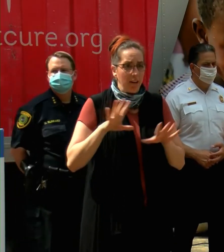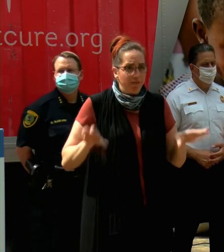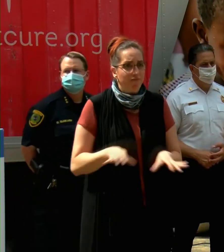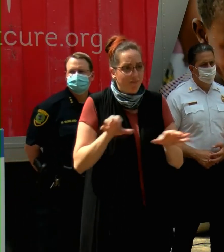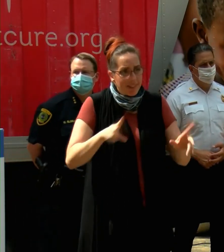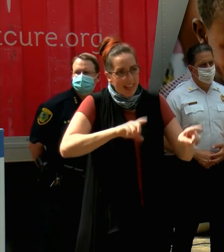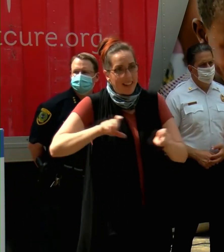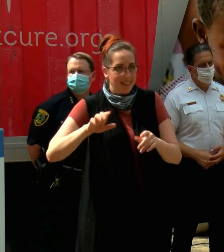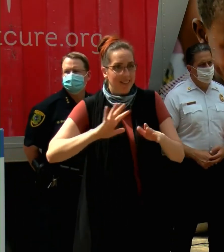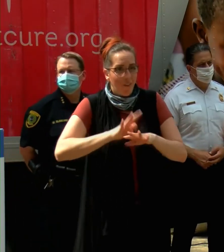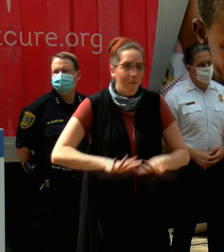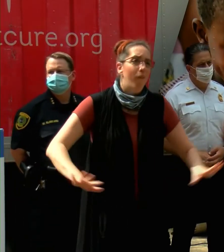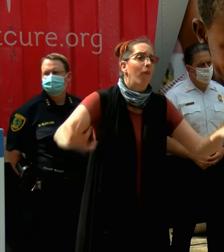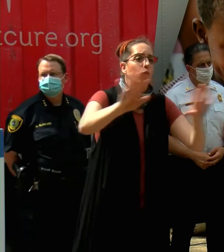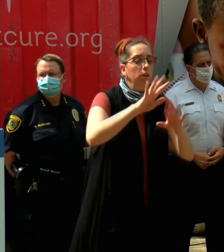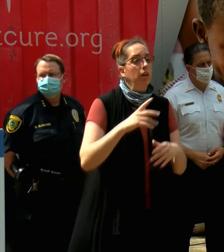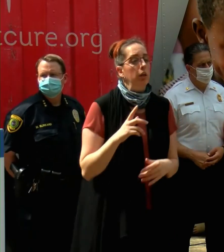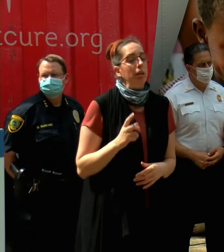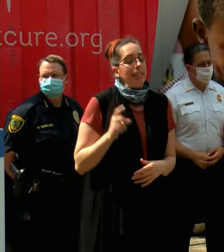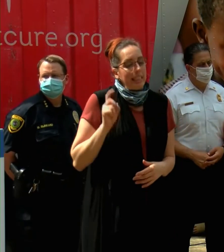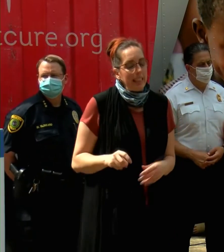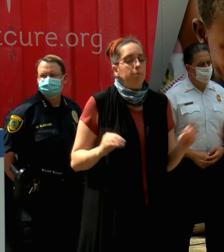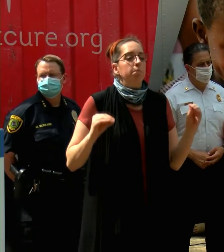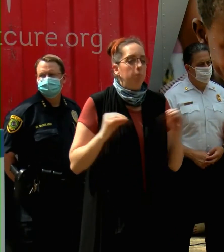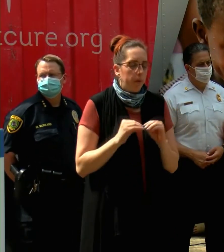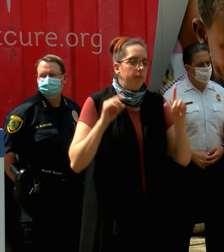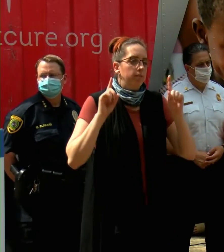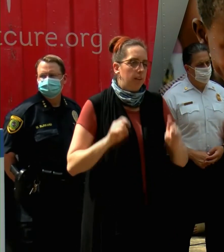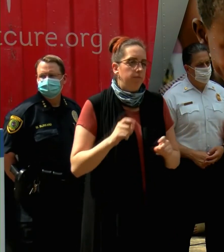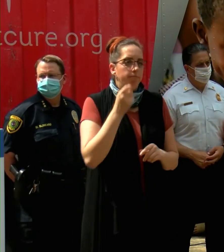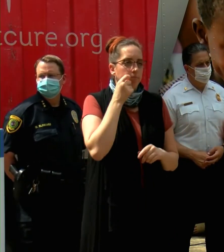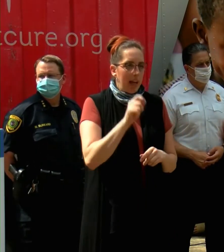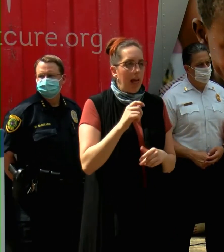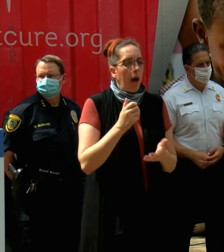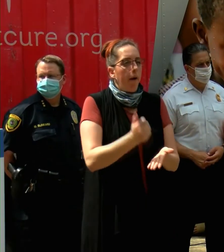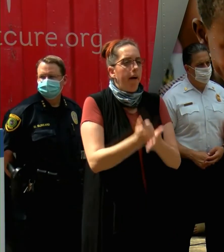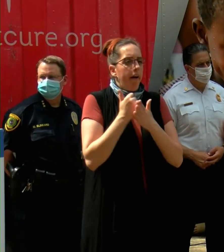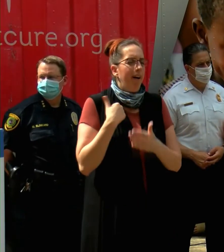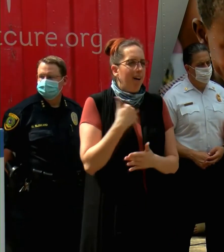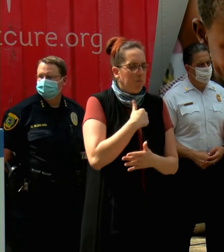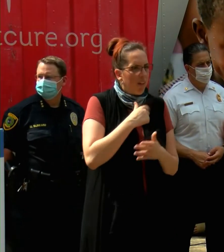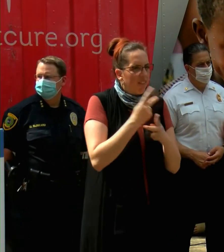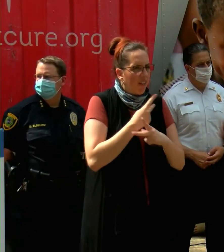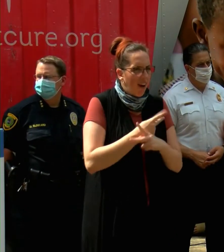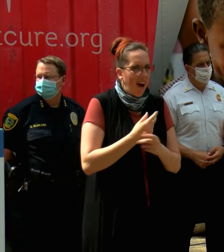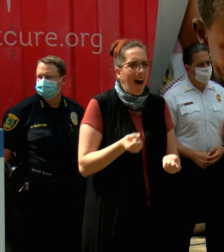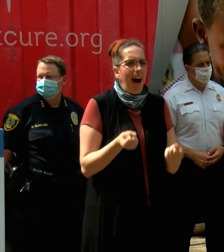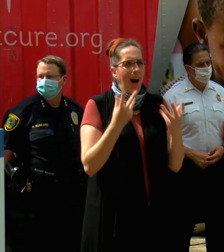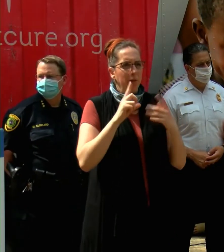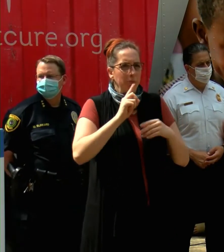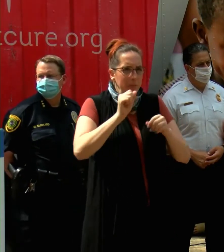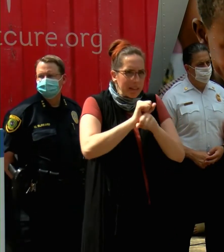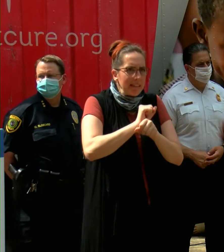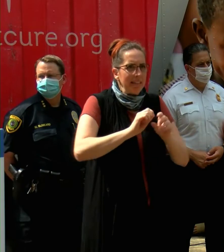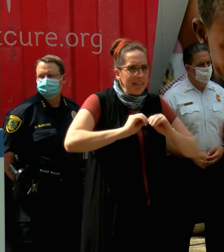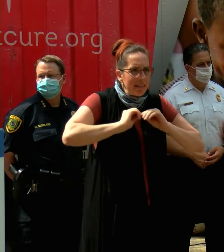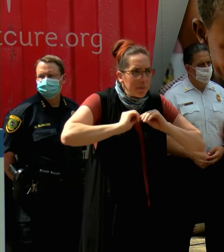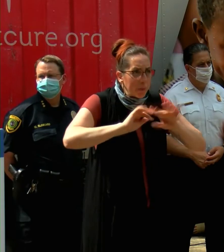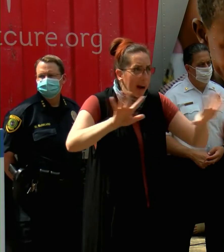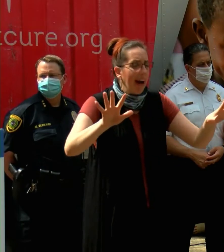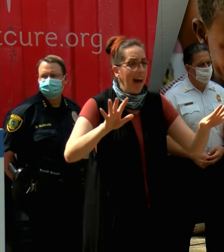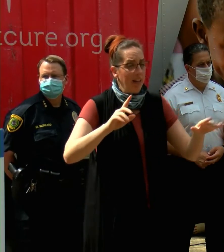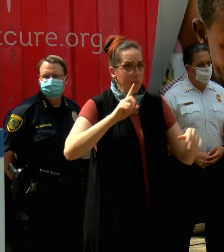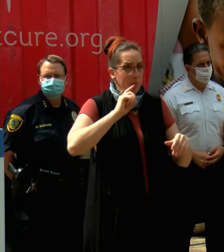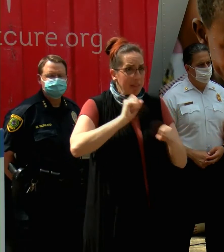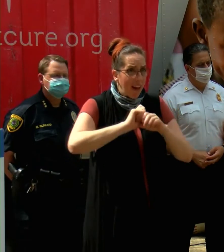we need more testing that will put us in a better position to measure the degree of the spread and how extensive